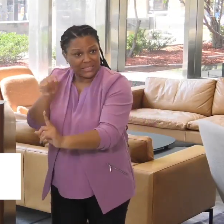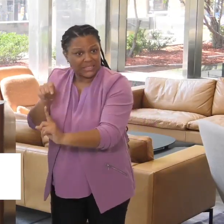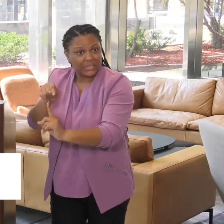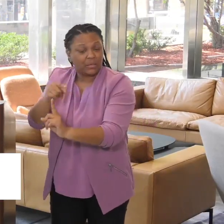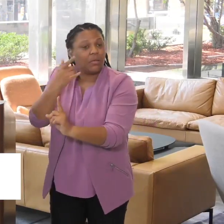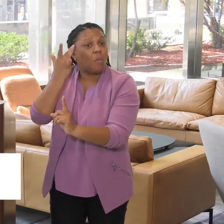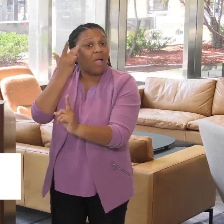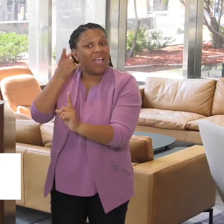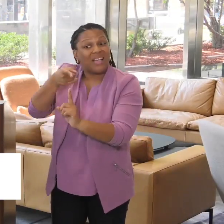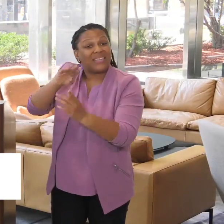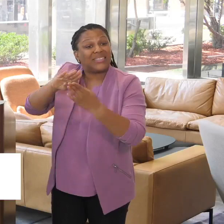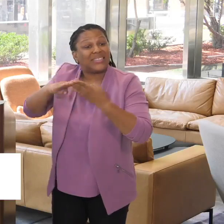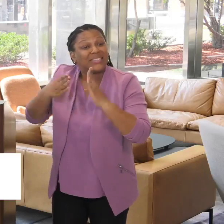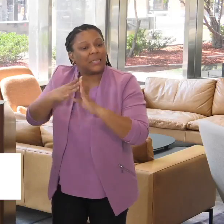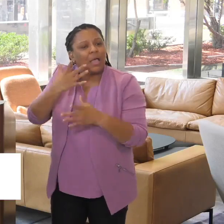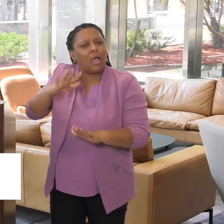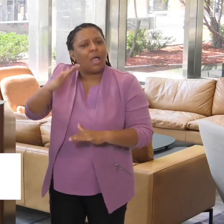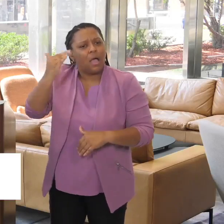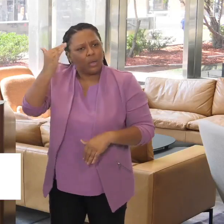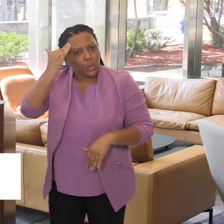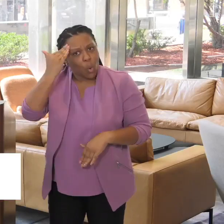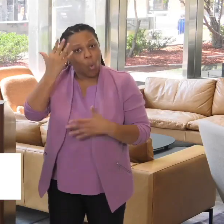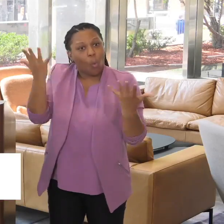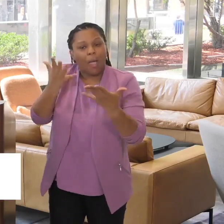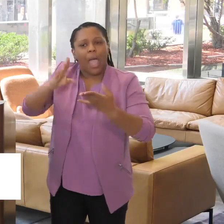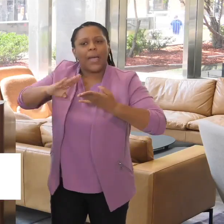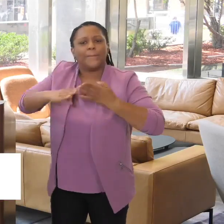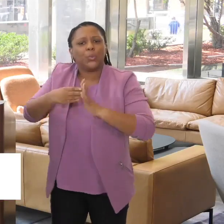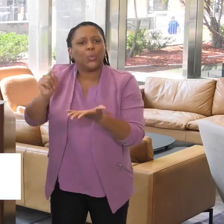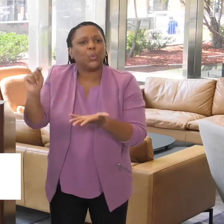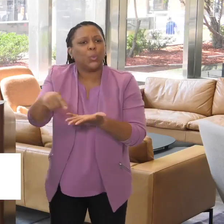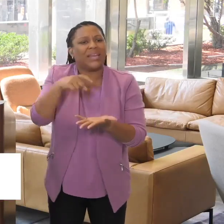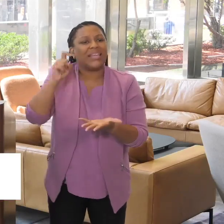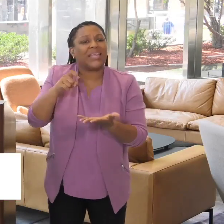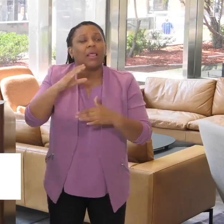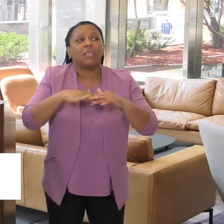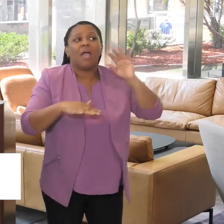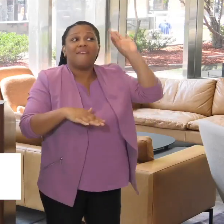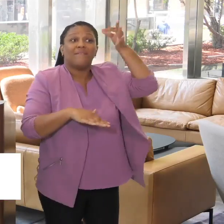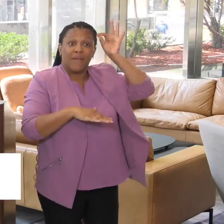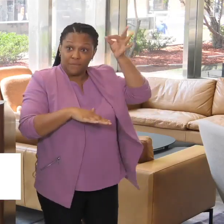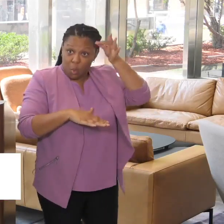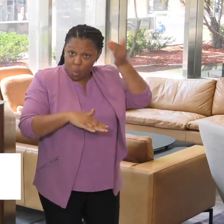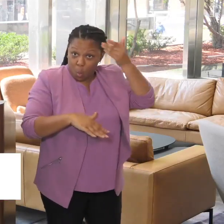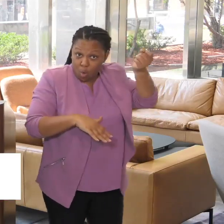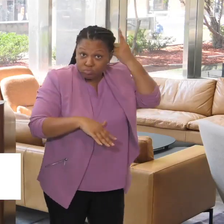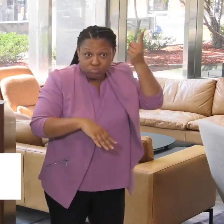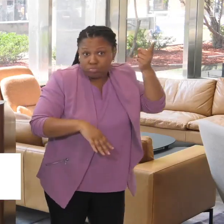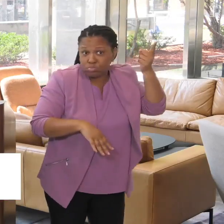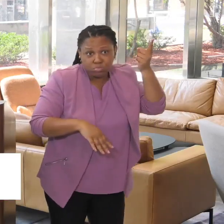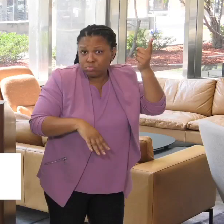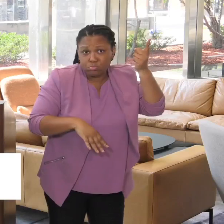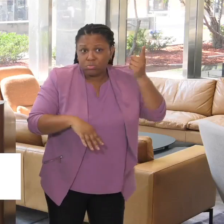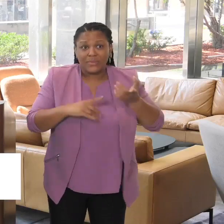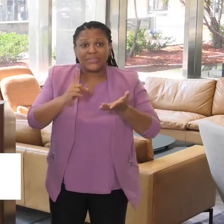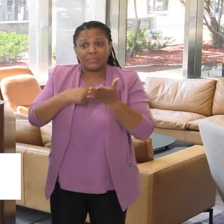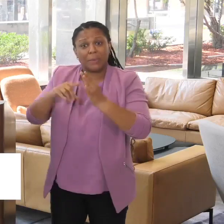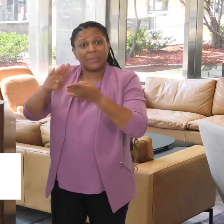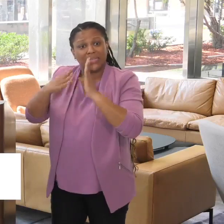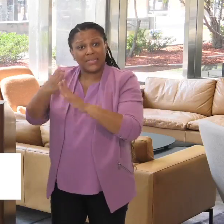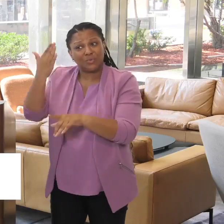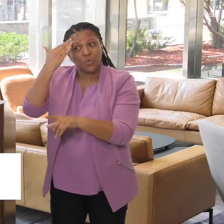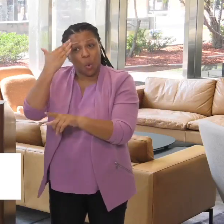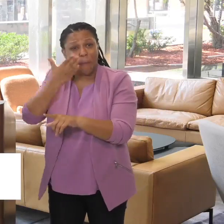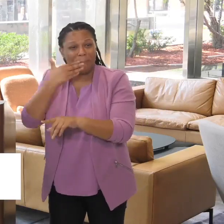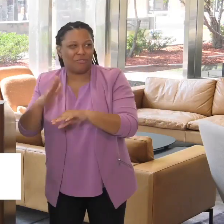their communities need better than the federal government, and sometimes better than the whole state of Minnesota.